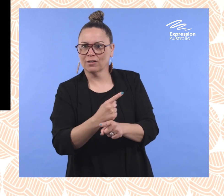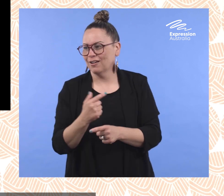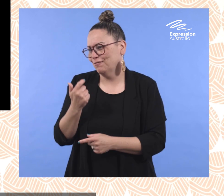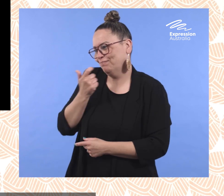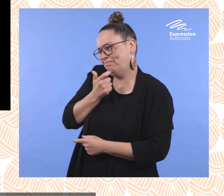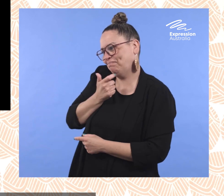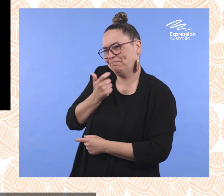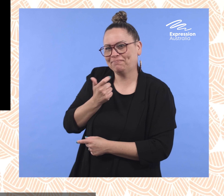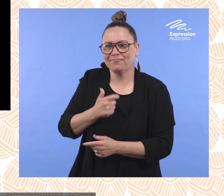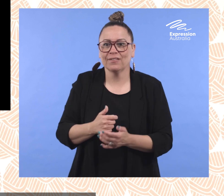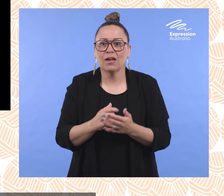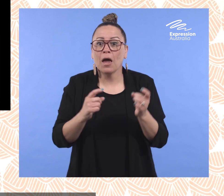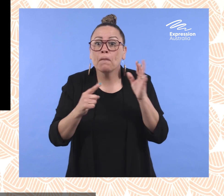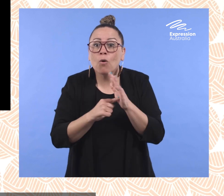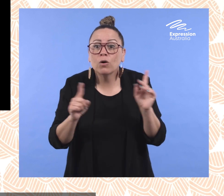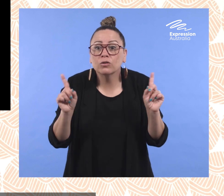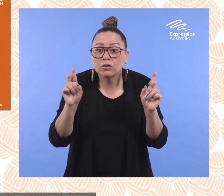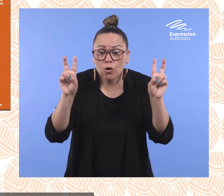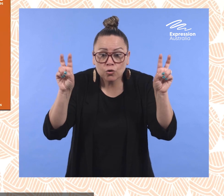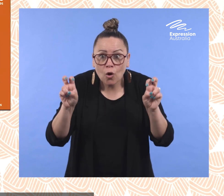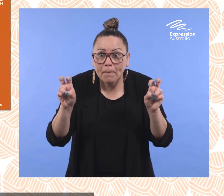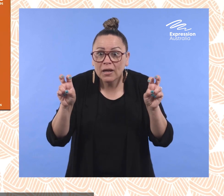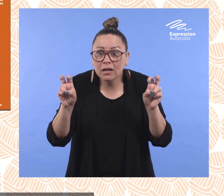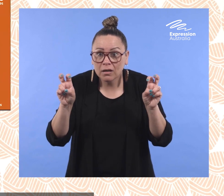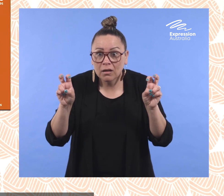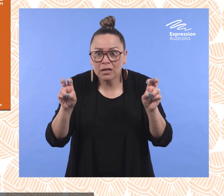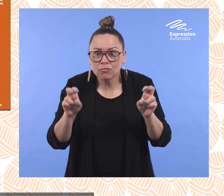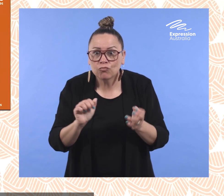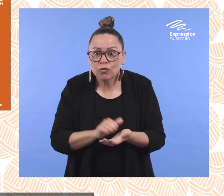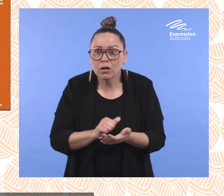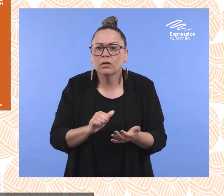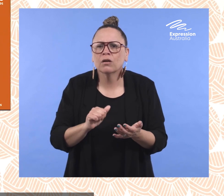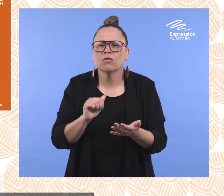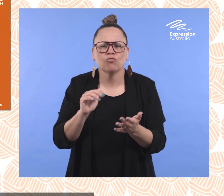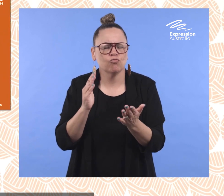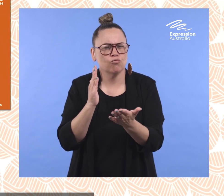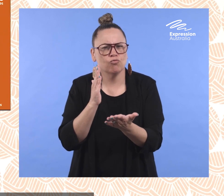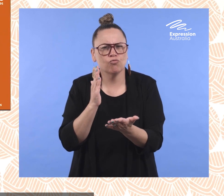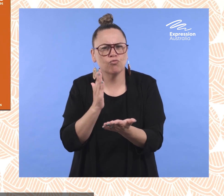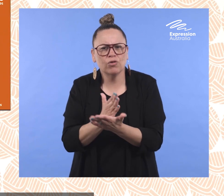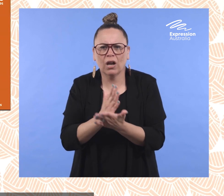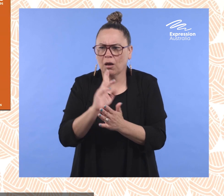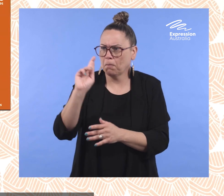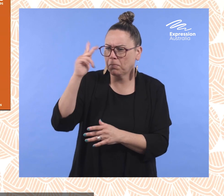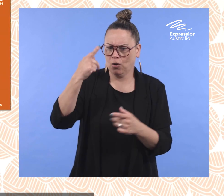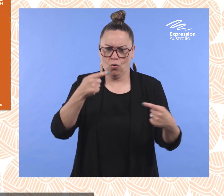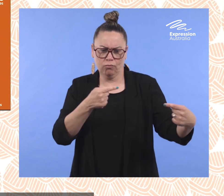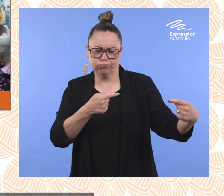A really important topic at the moment, and very much a bit of a moving feast.